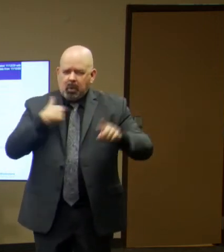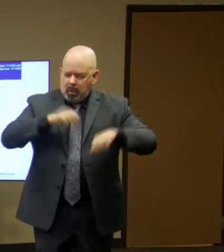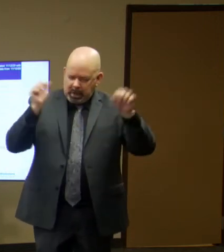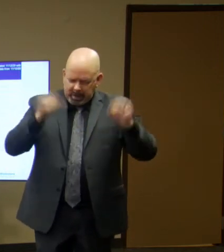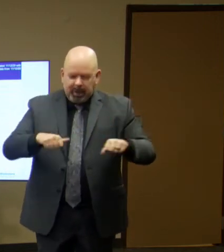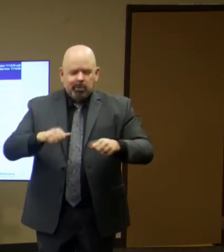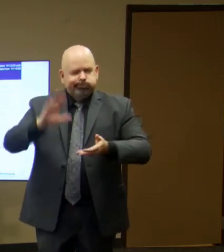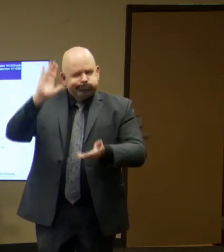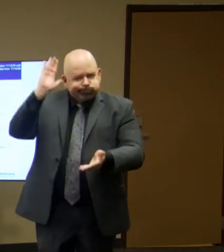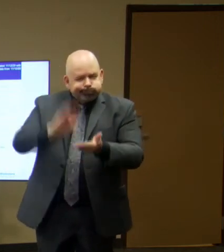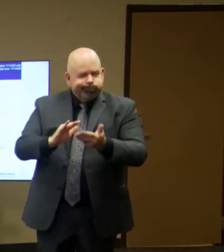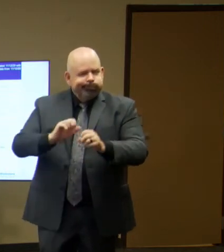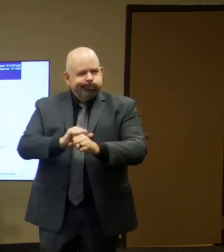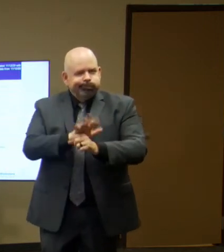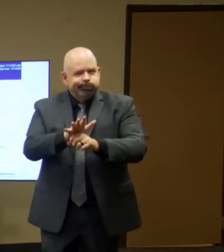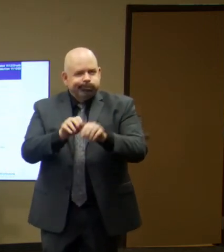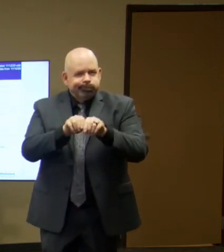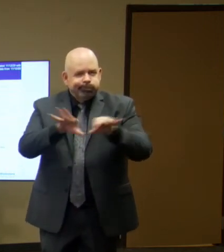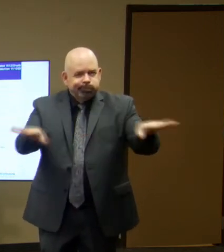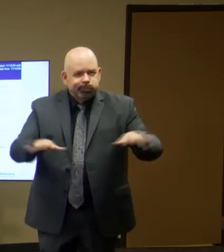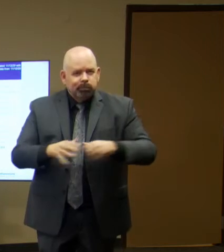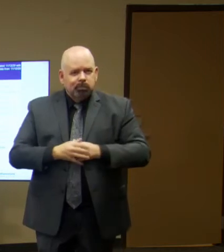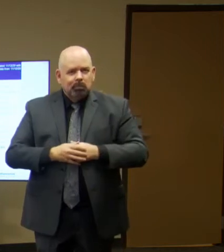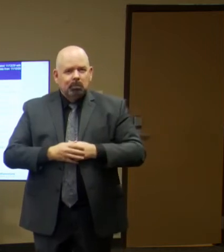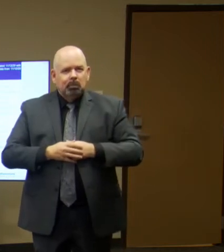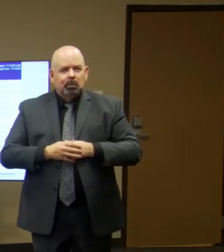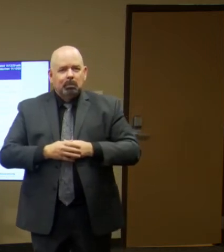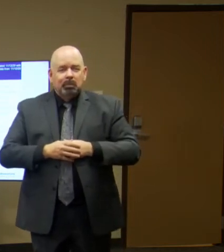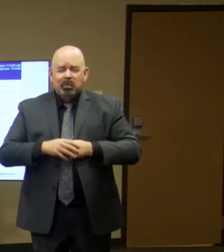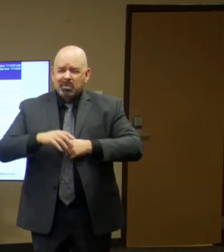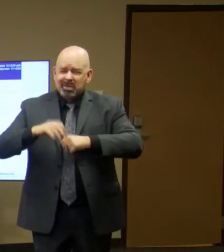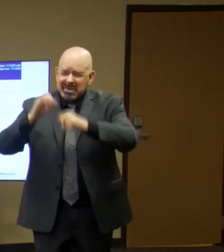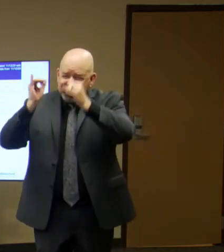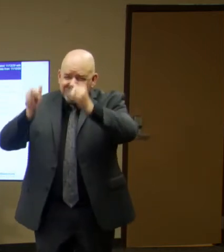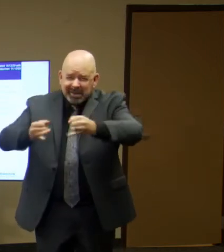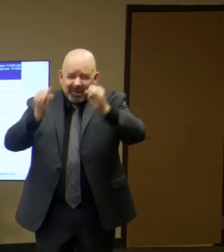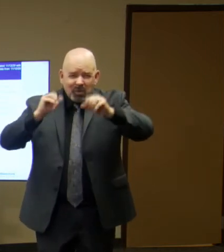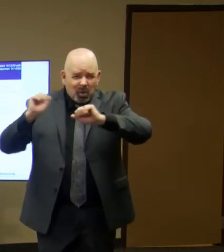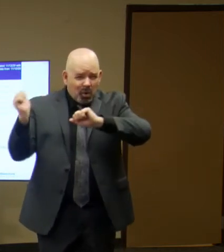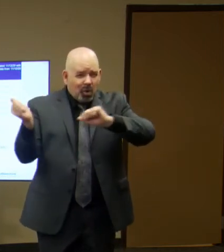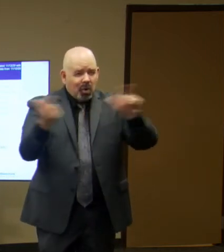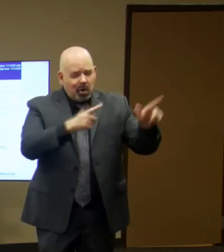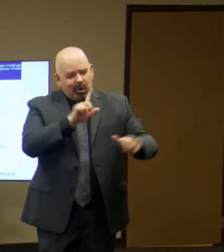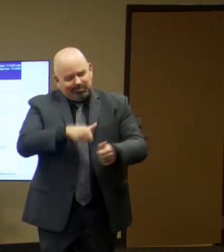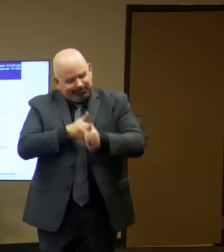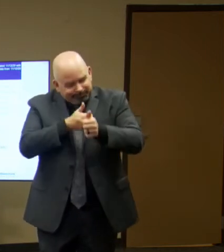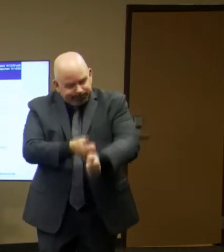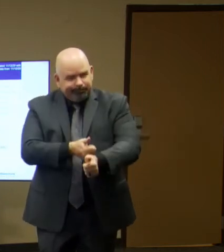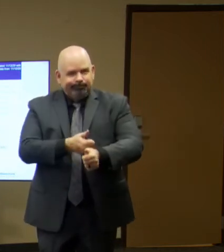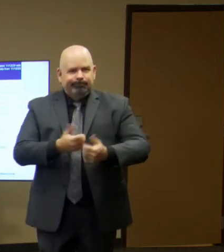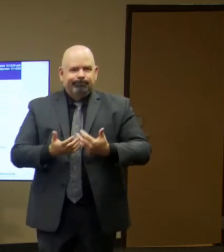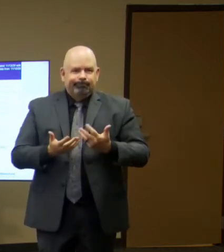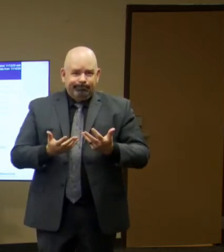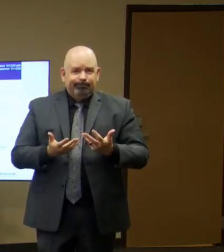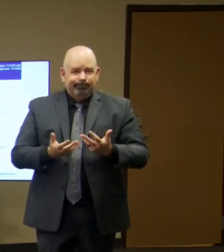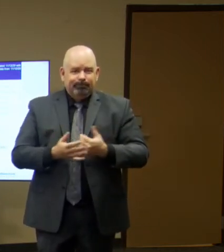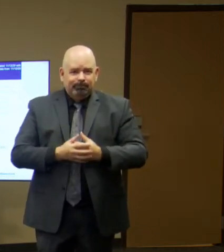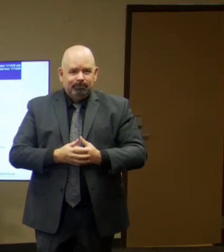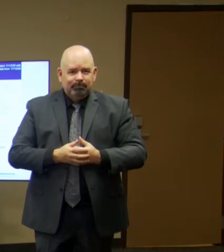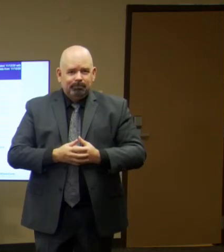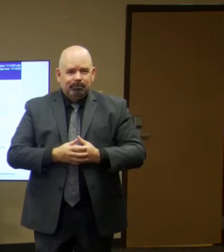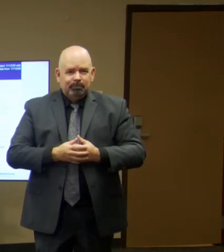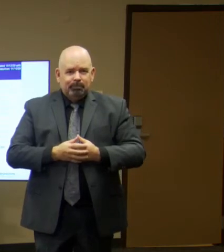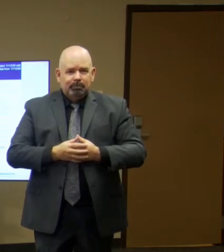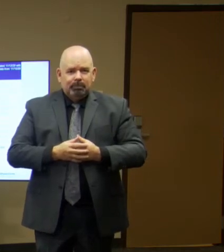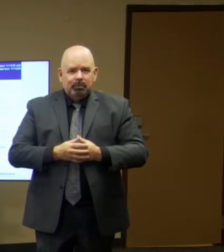of us, and so we have some asks, and what we want people to focus on right now